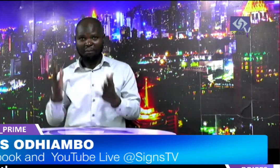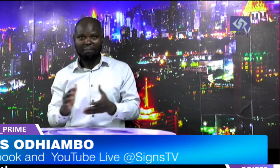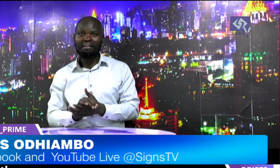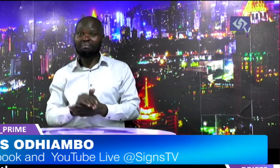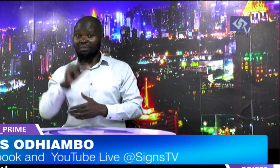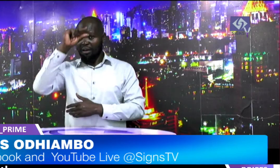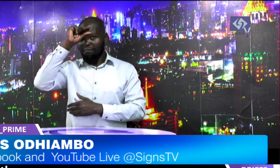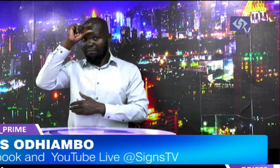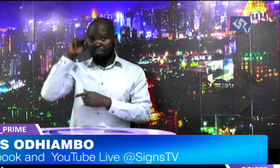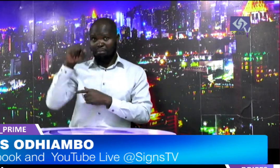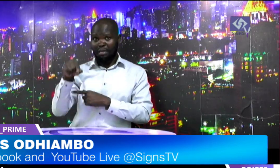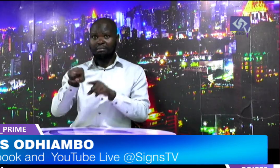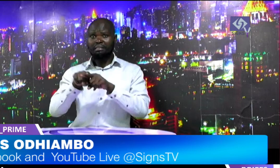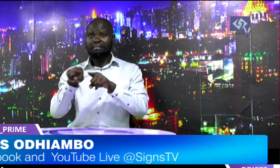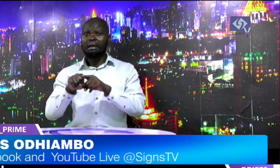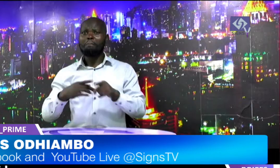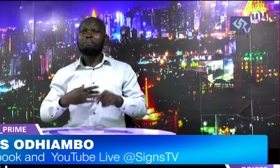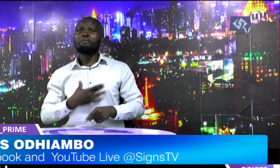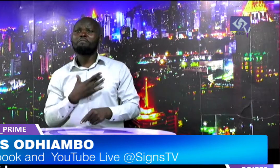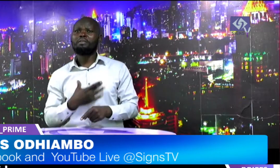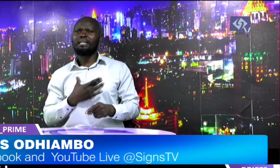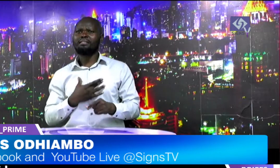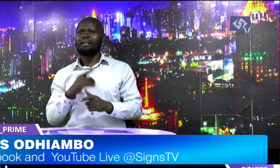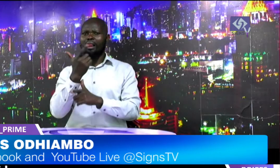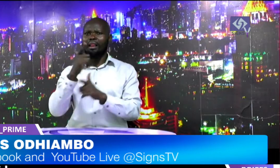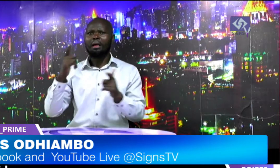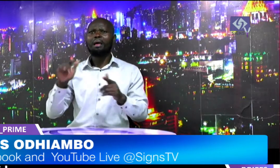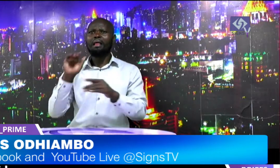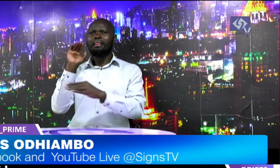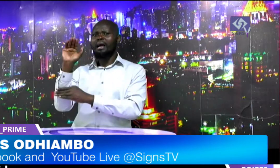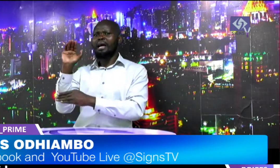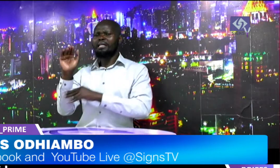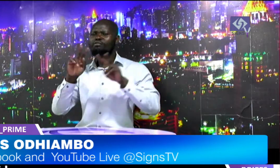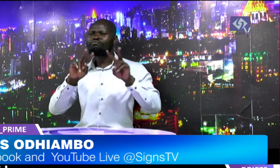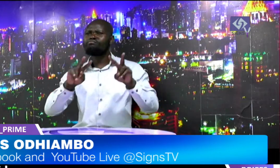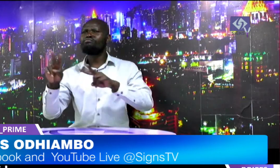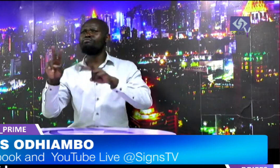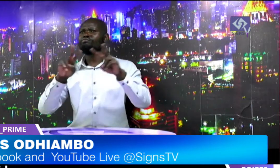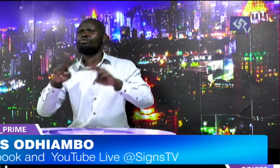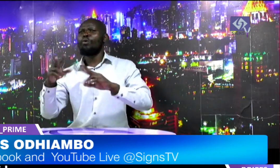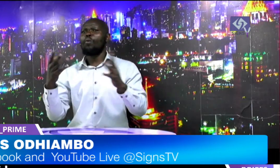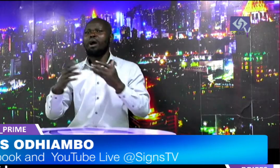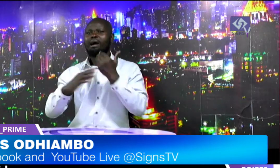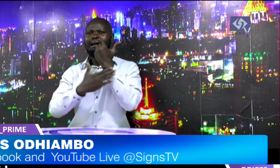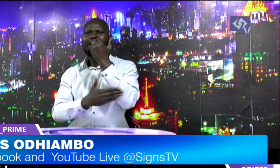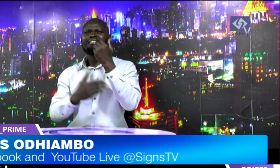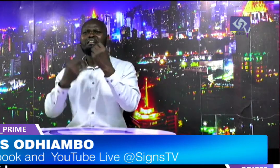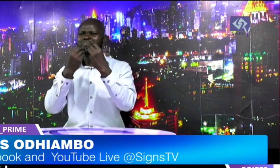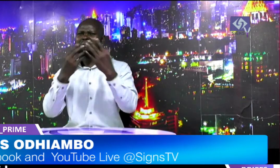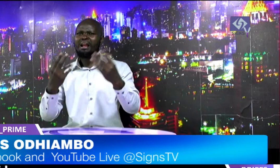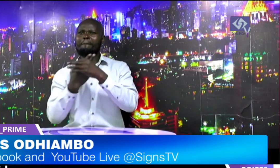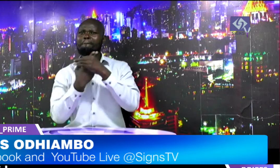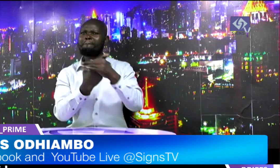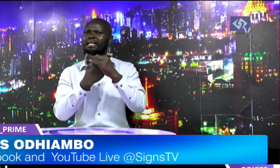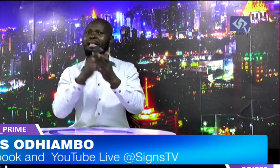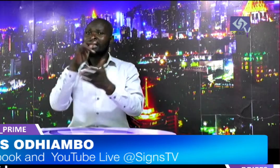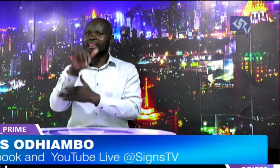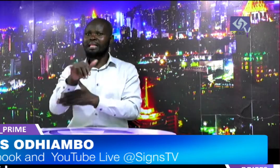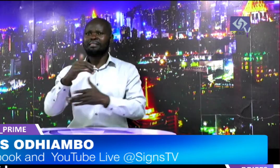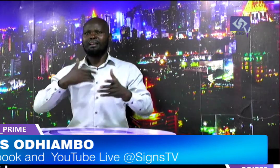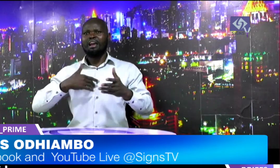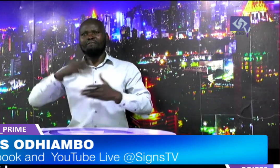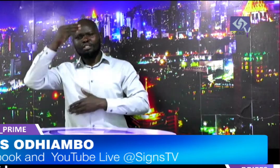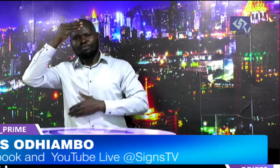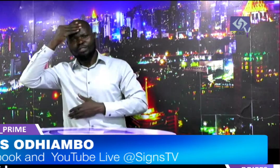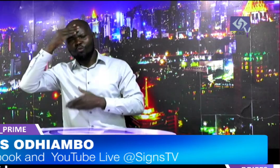and is now managed by the Nairobi County Government. The Majesty's visit to the library further saw the two countries seal a